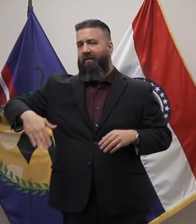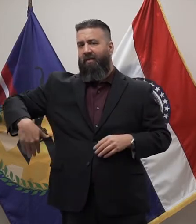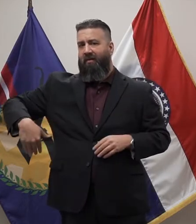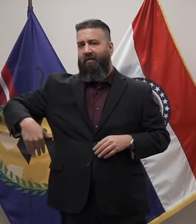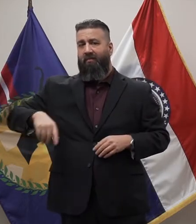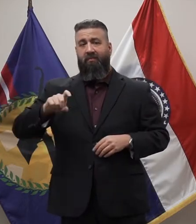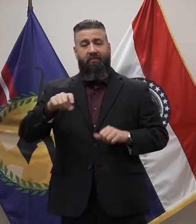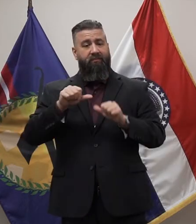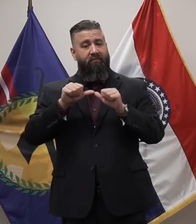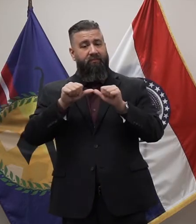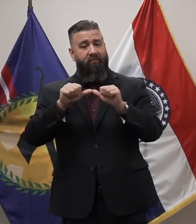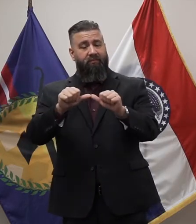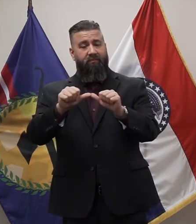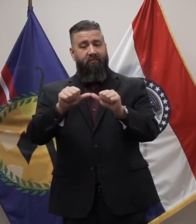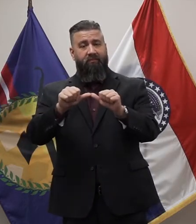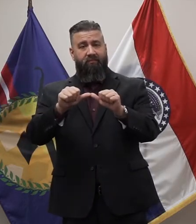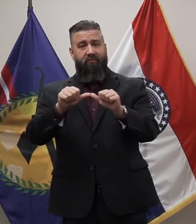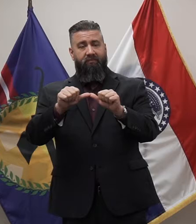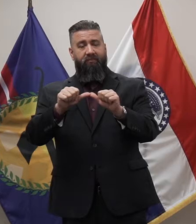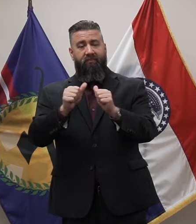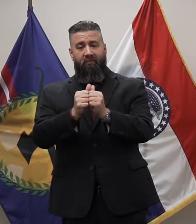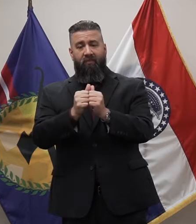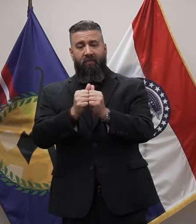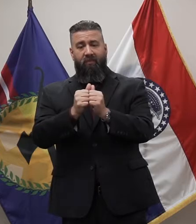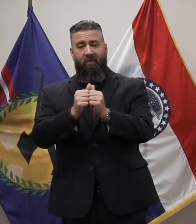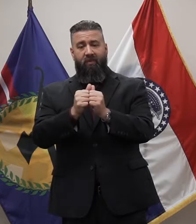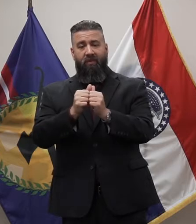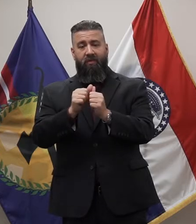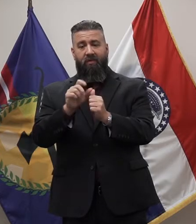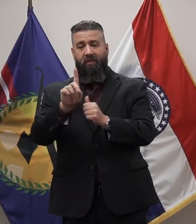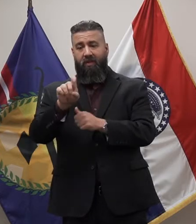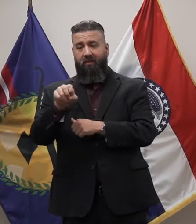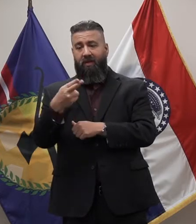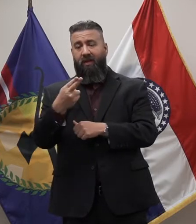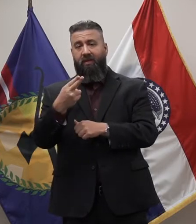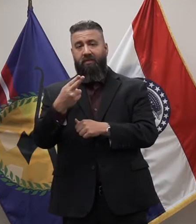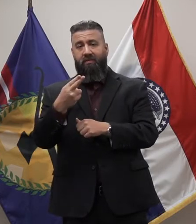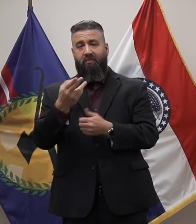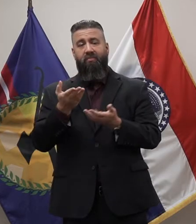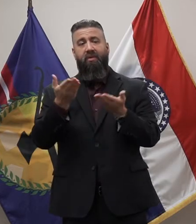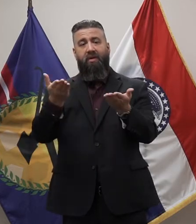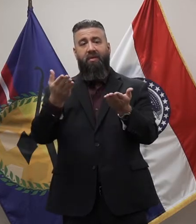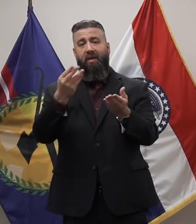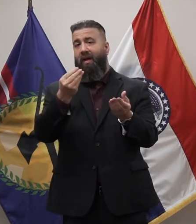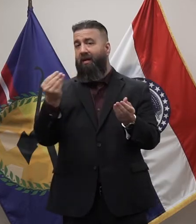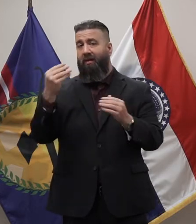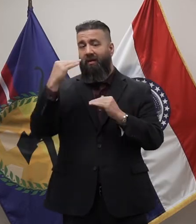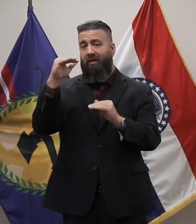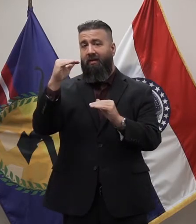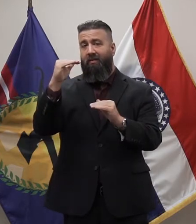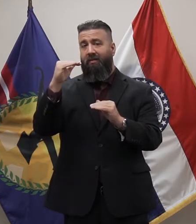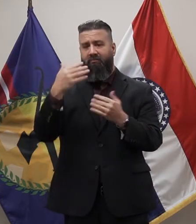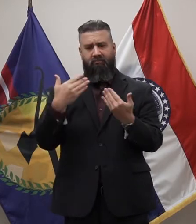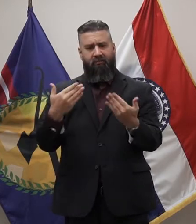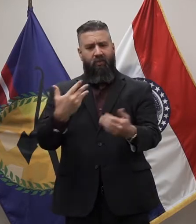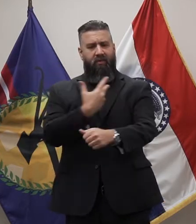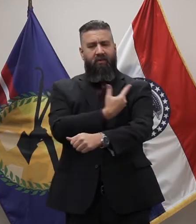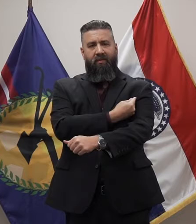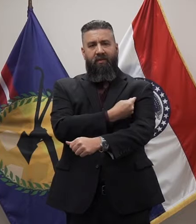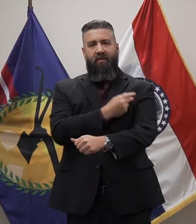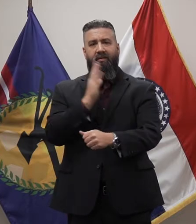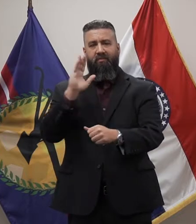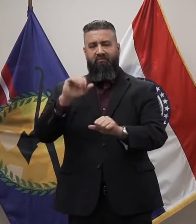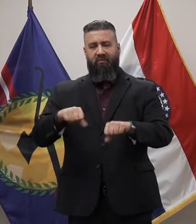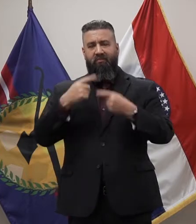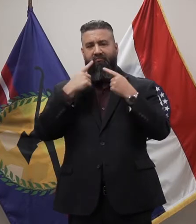stay the course, continue with our public health recommendations and restrictions, get vaccinated, and we'll get through